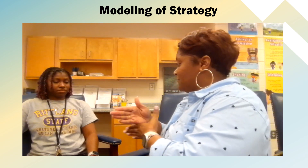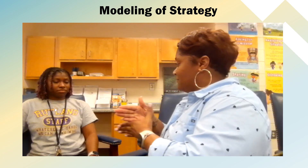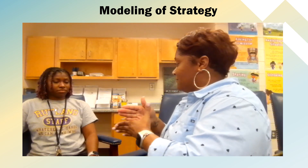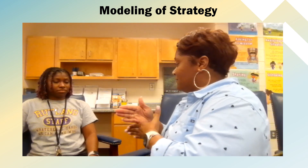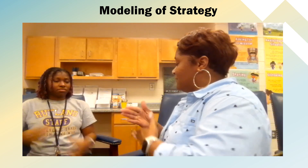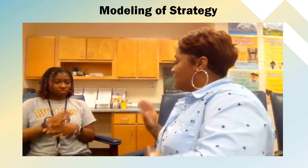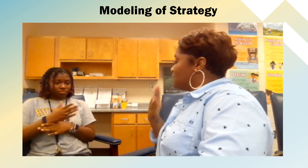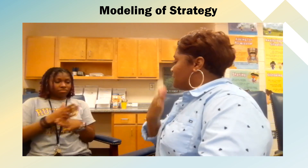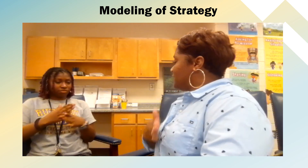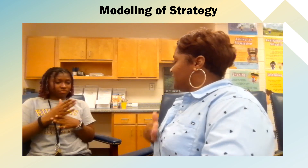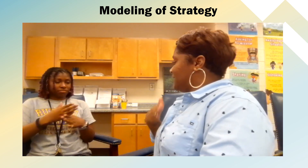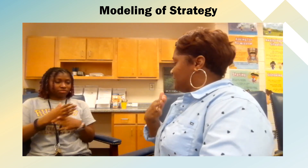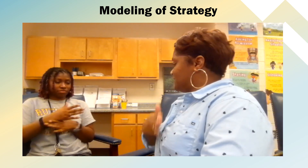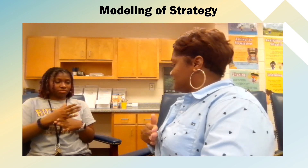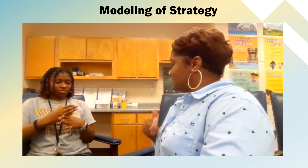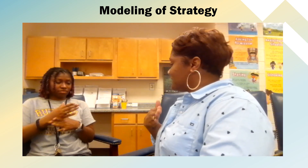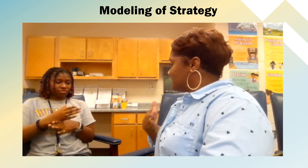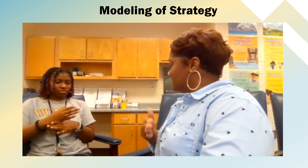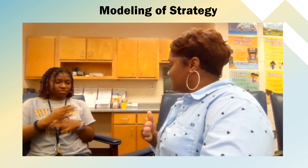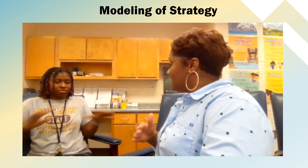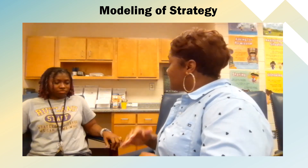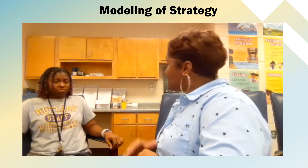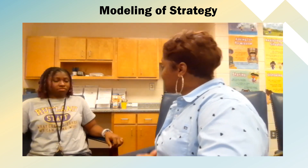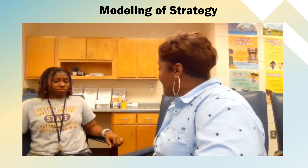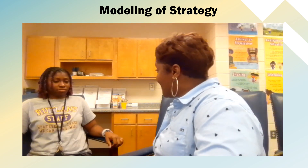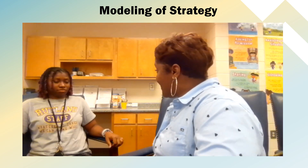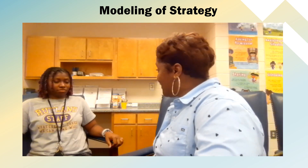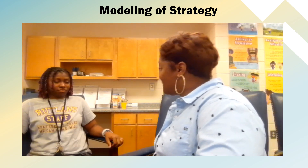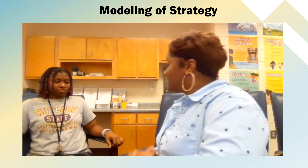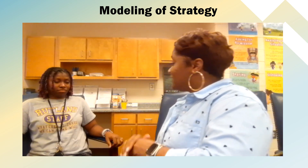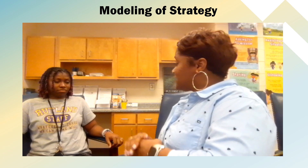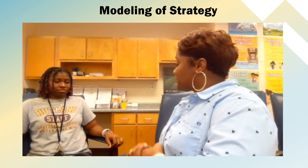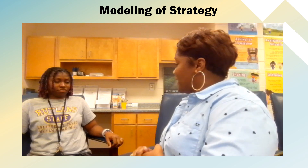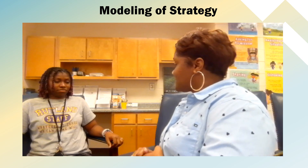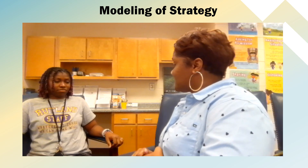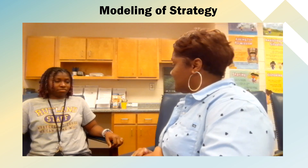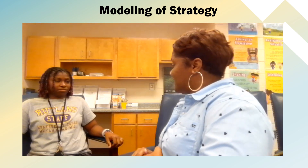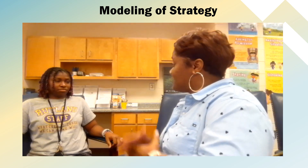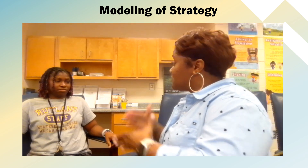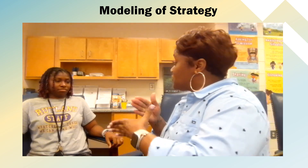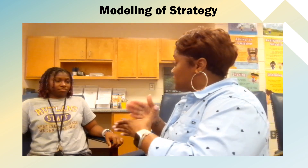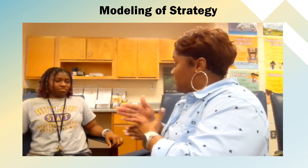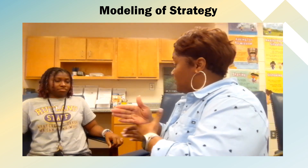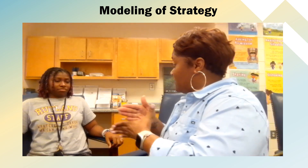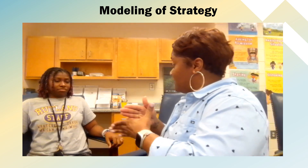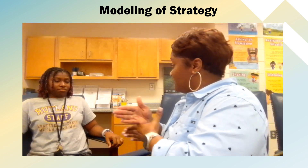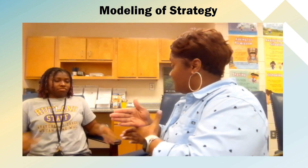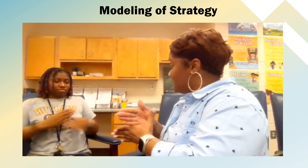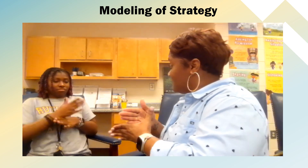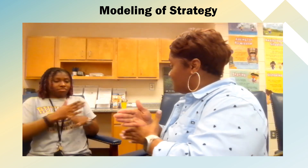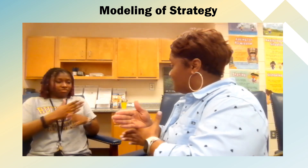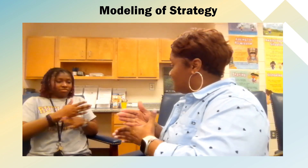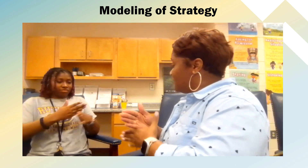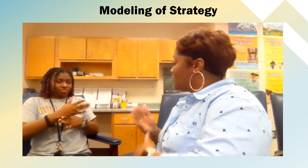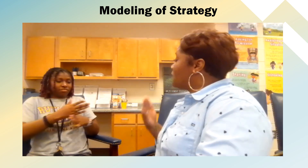Share, please. Good job. Let's practice again. Share,